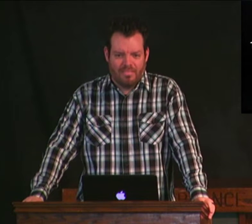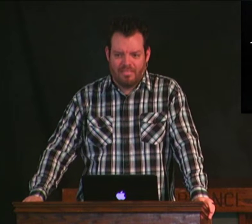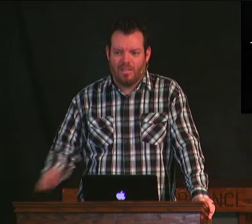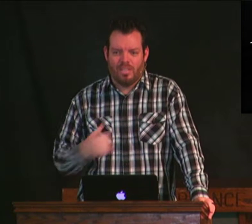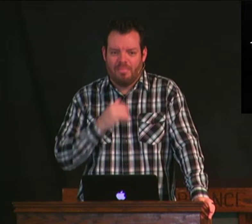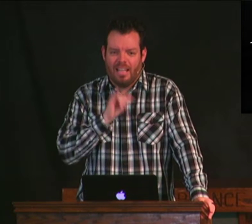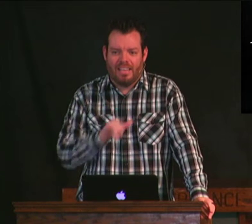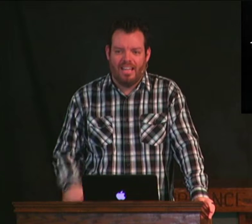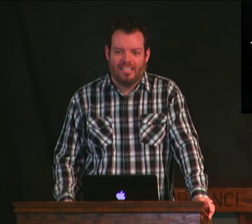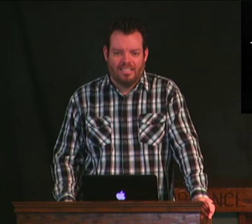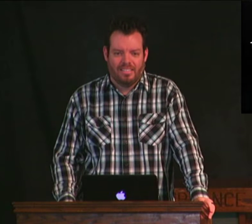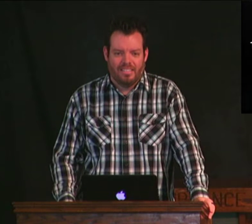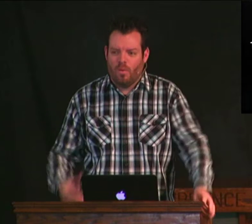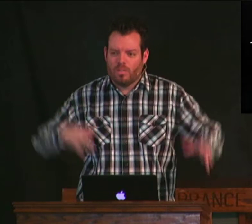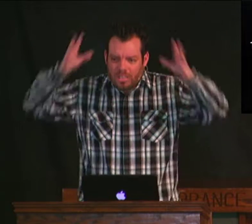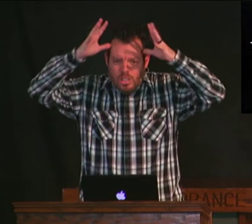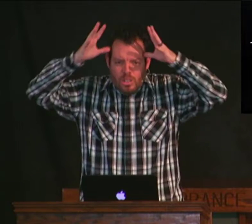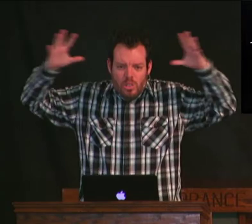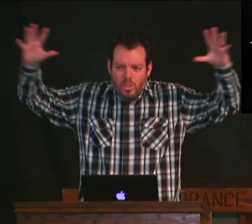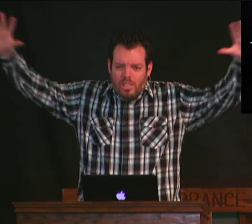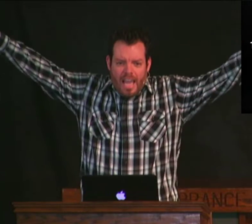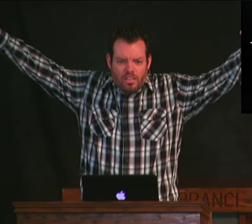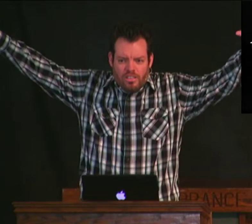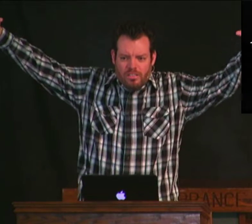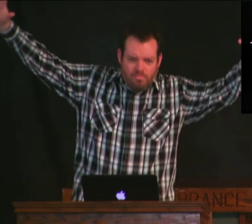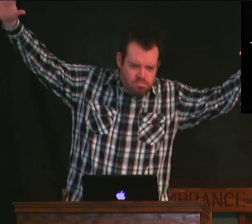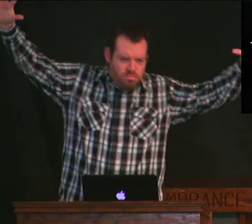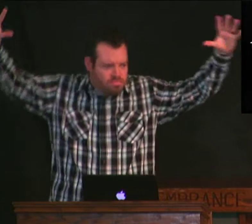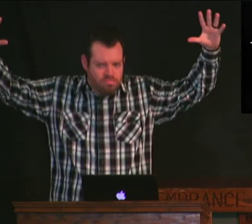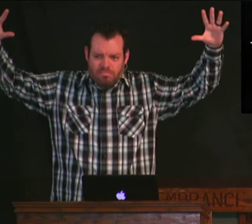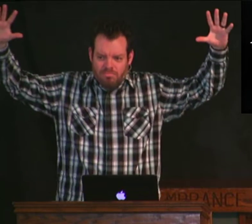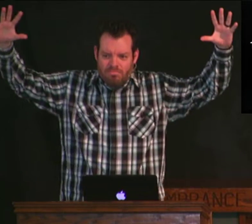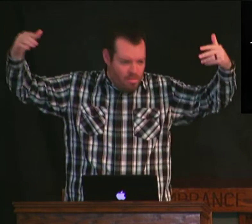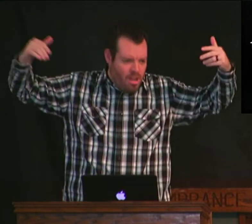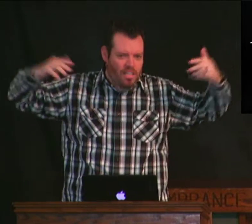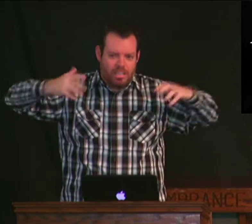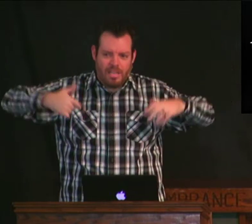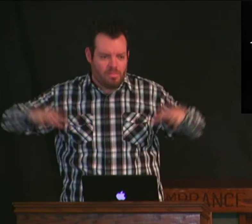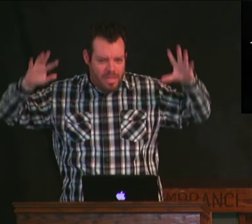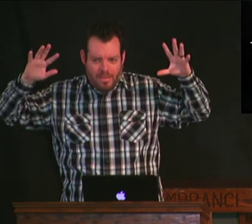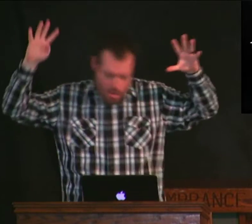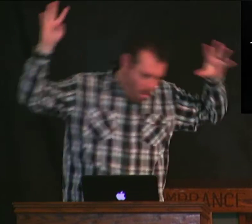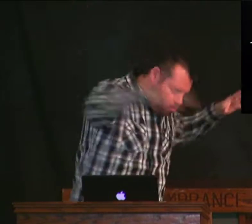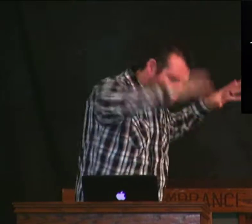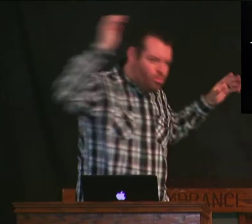I don't want to be like that. I want those huge antlers. Come on, you're going to mess with me.